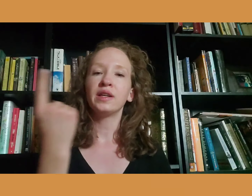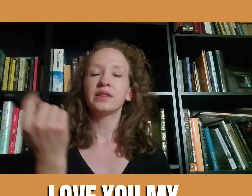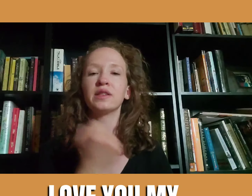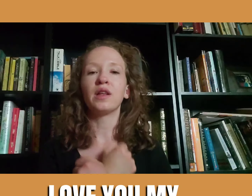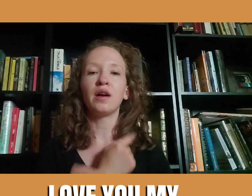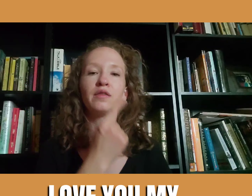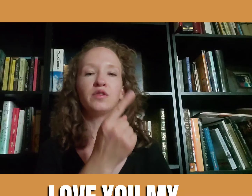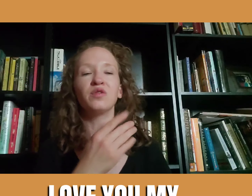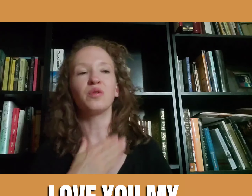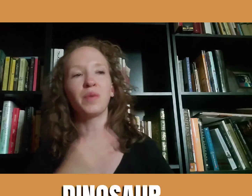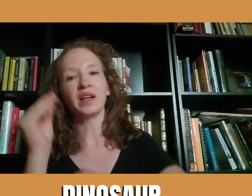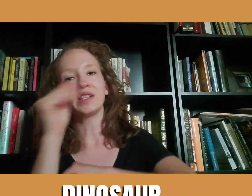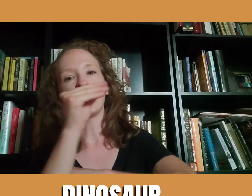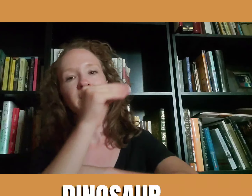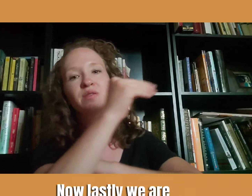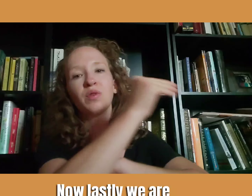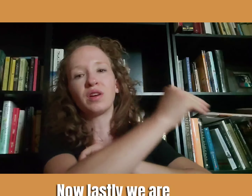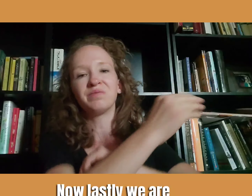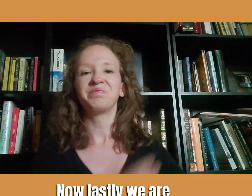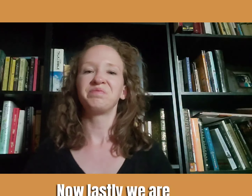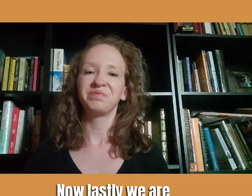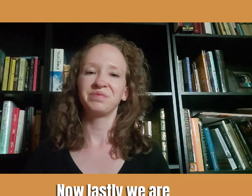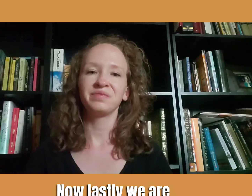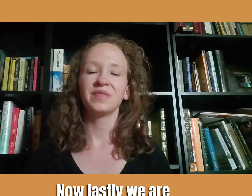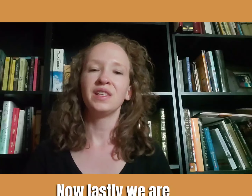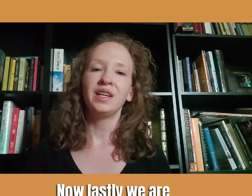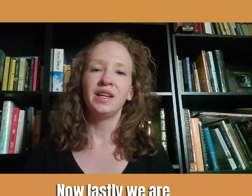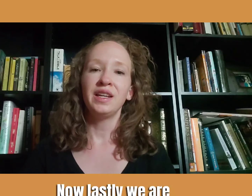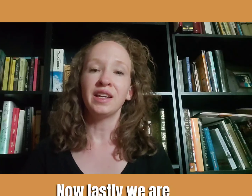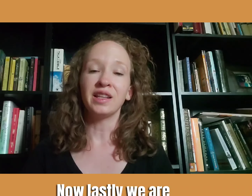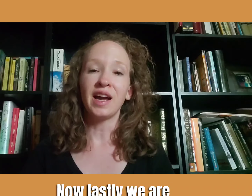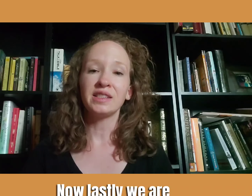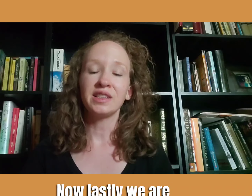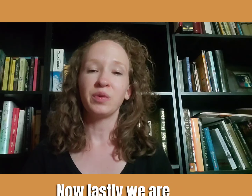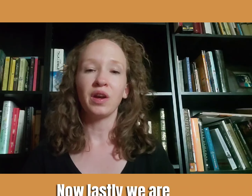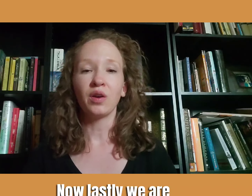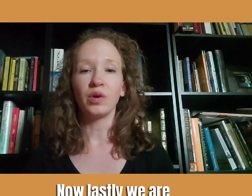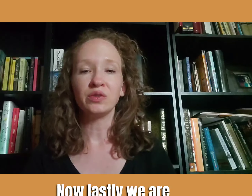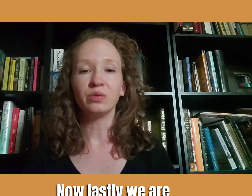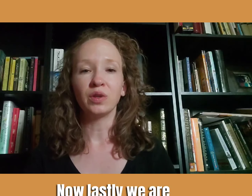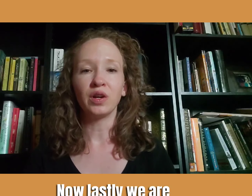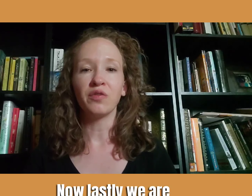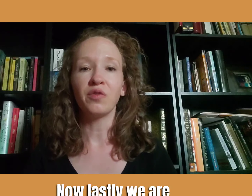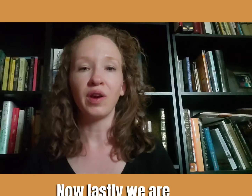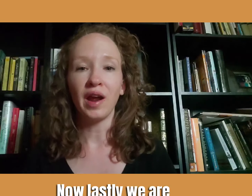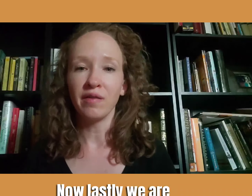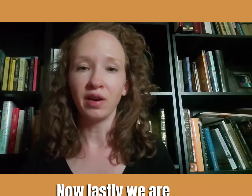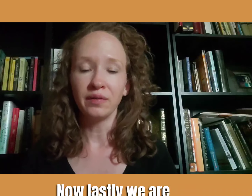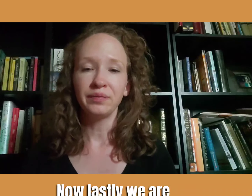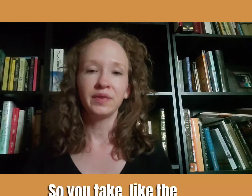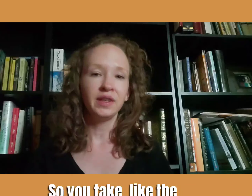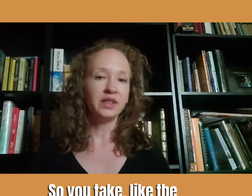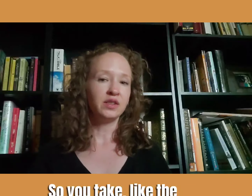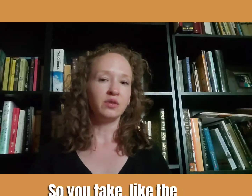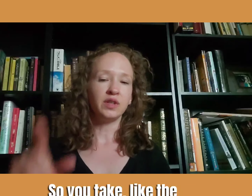love you my dinosaur now lastly we are going to learn forever so you